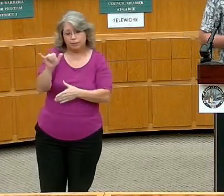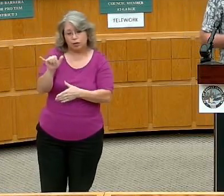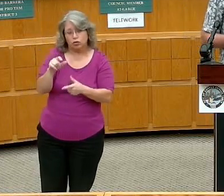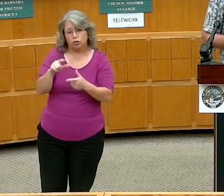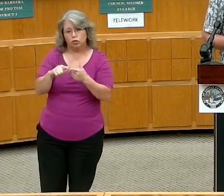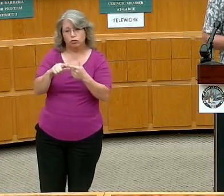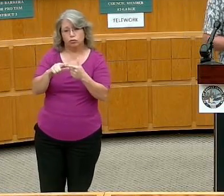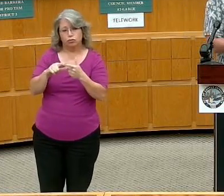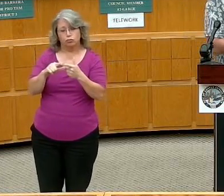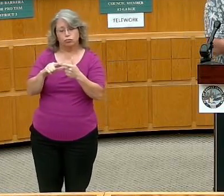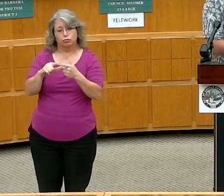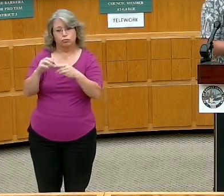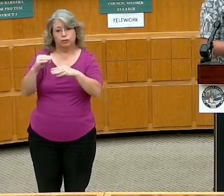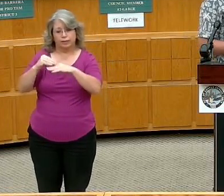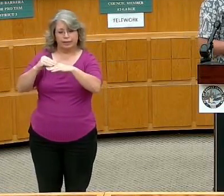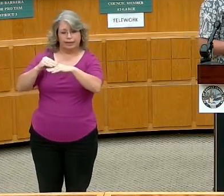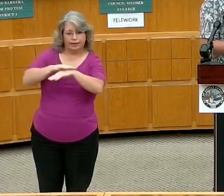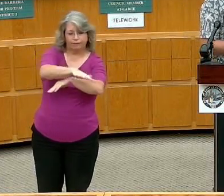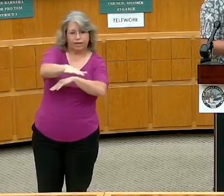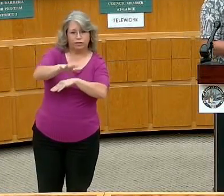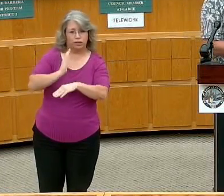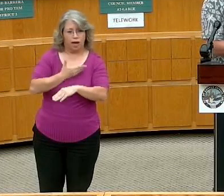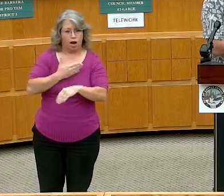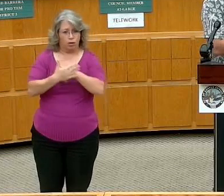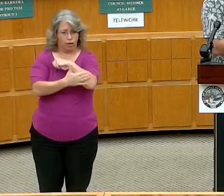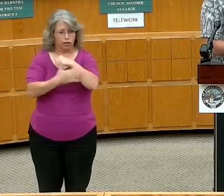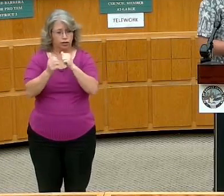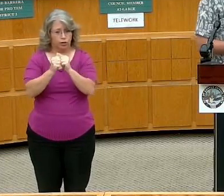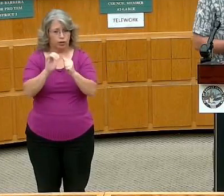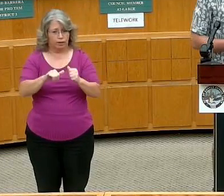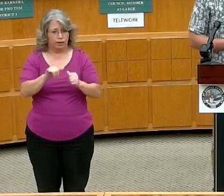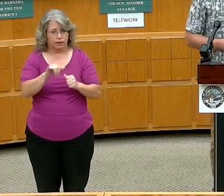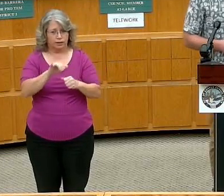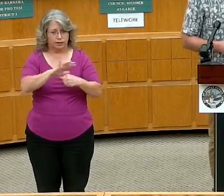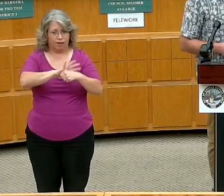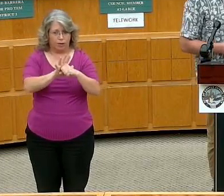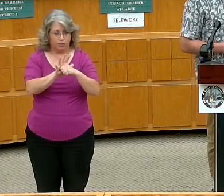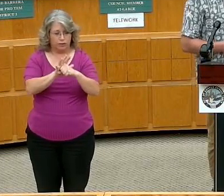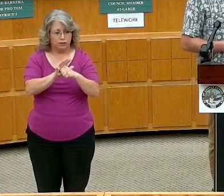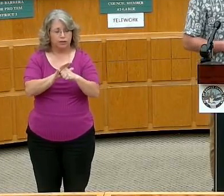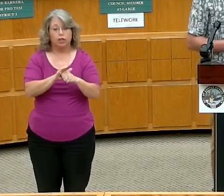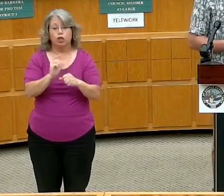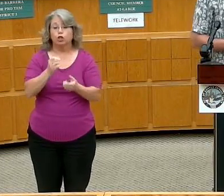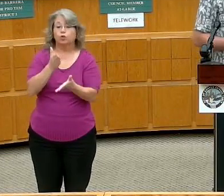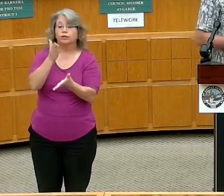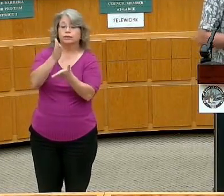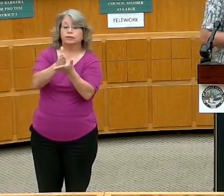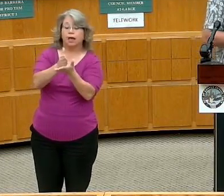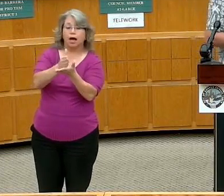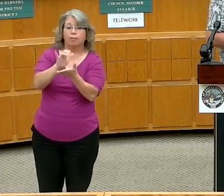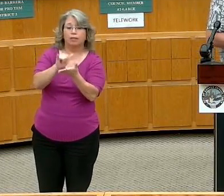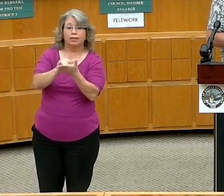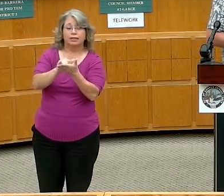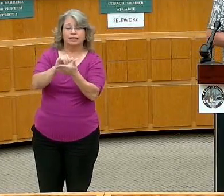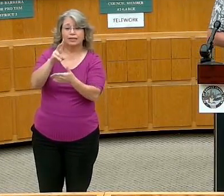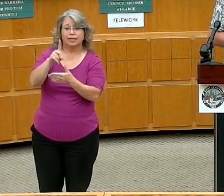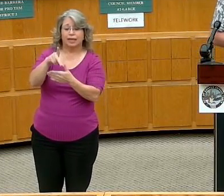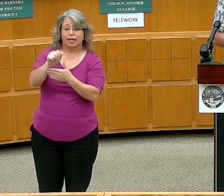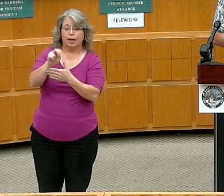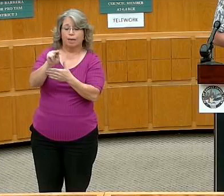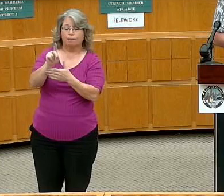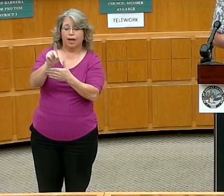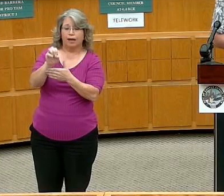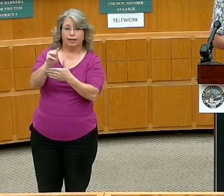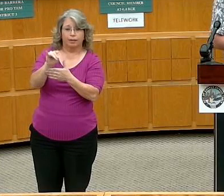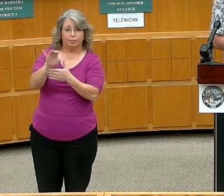so I had to do a lot of reading, and this is what I figured out. You stop a pandemic, 1, by putting it out before it gets